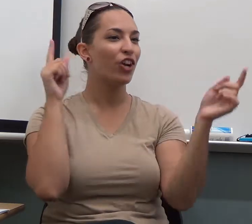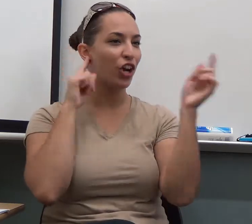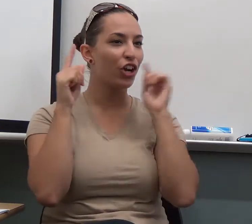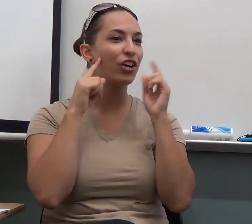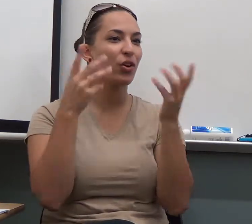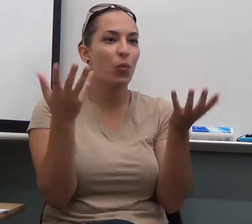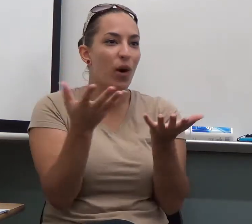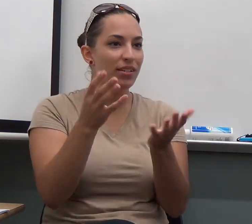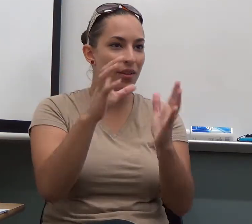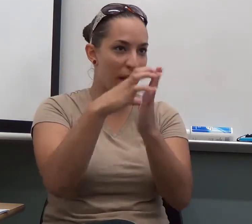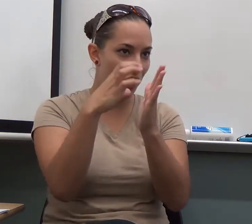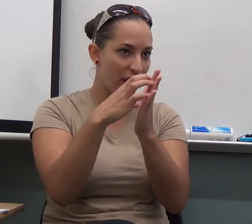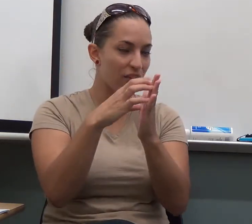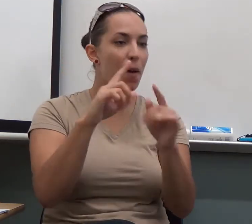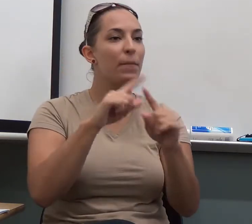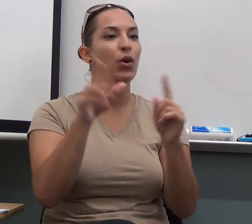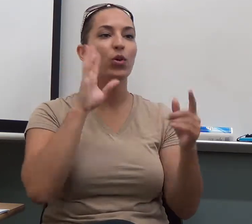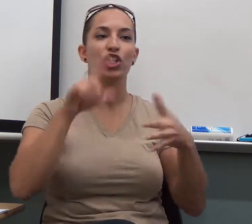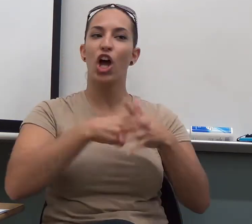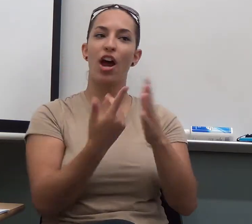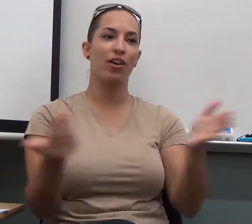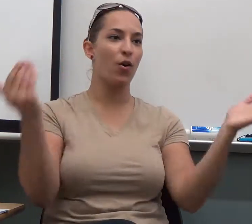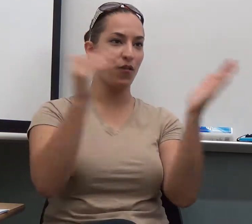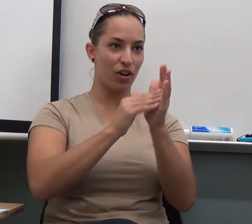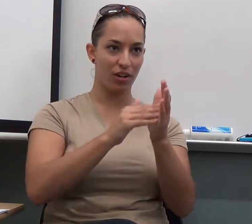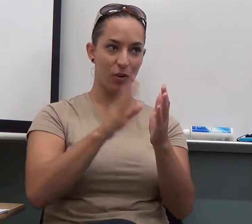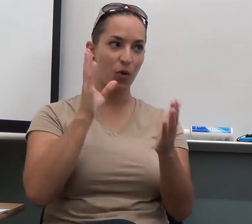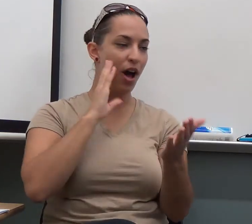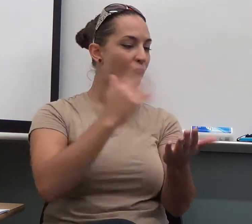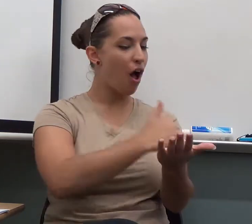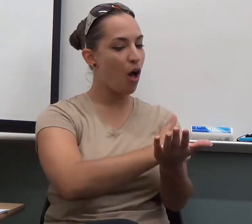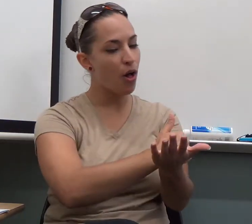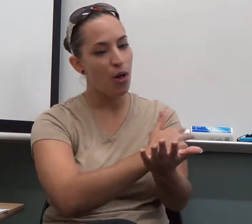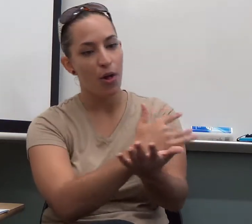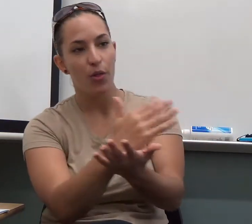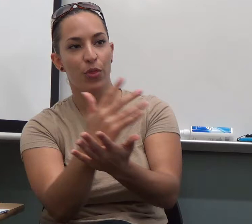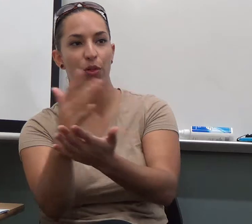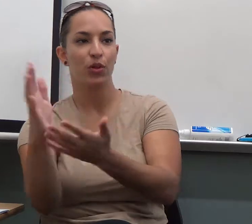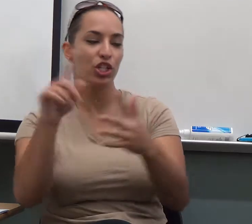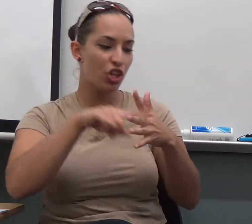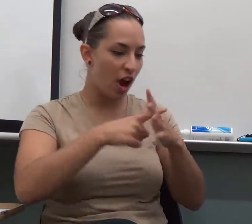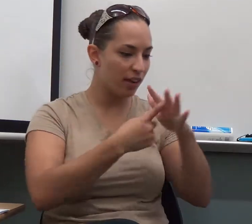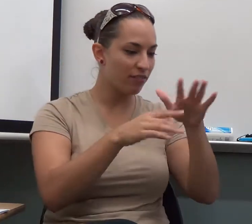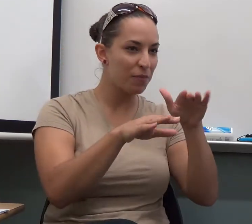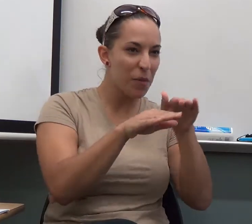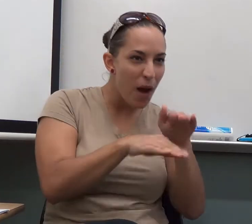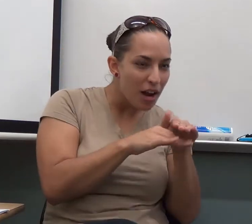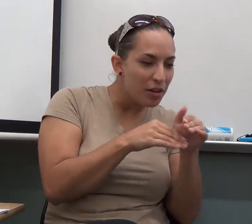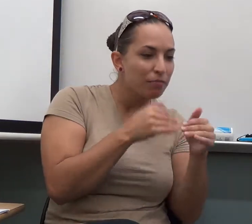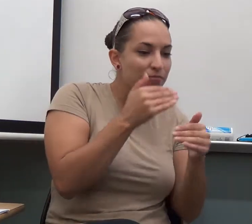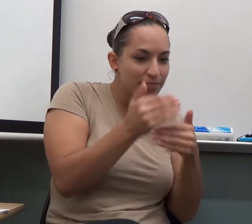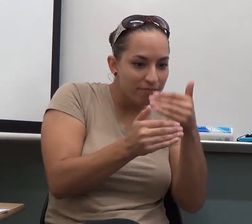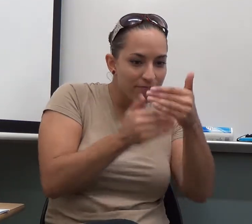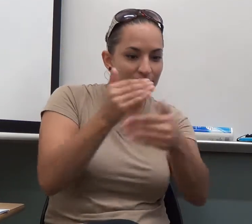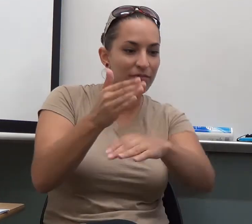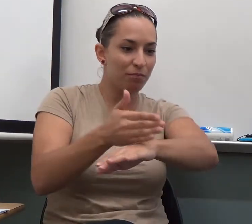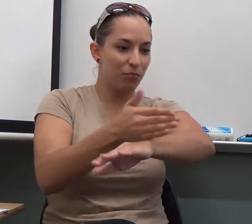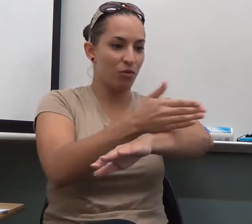reiterate them. I'm going to start you over. We're going all the way through, okay? So we're just starting from the bottom, and we're working our way up. We've got all this grammar in our